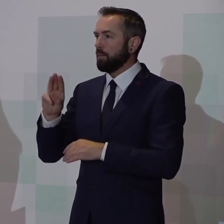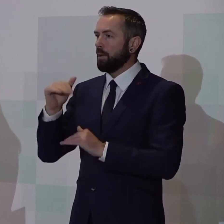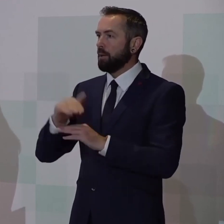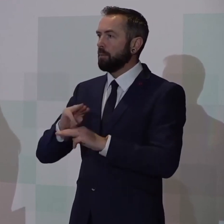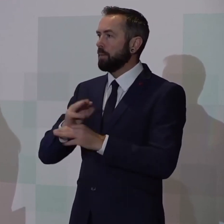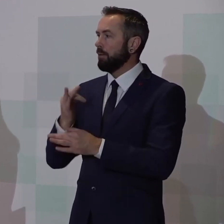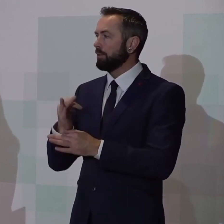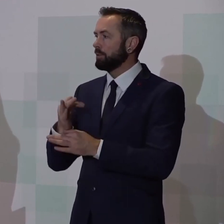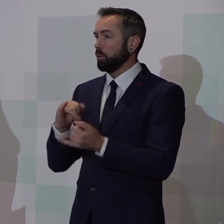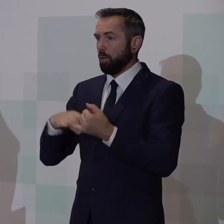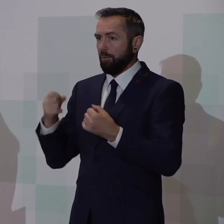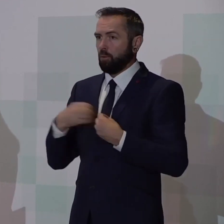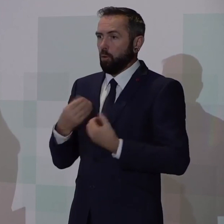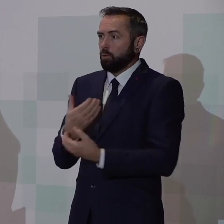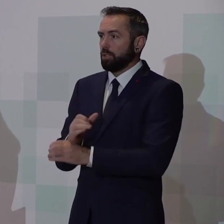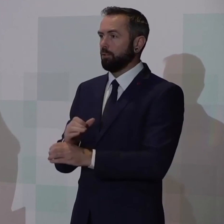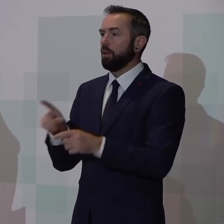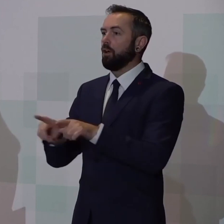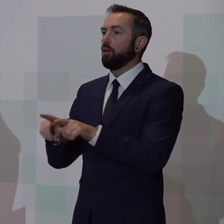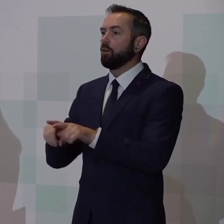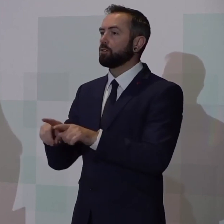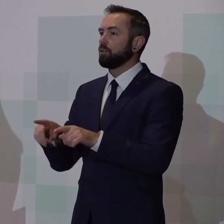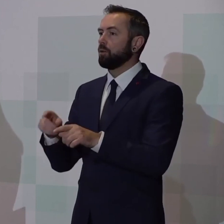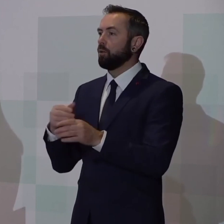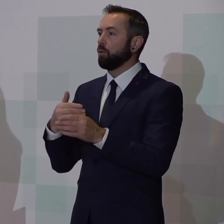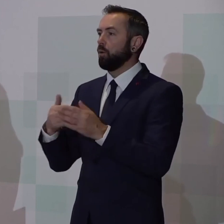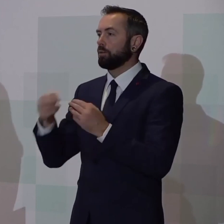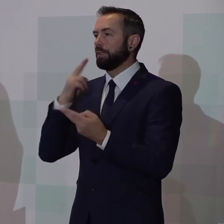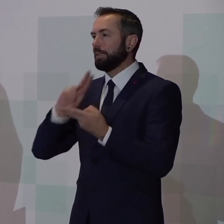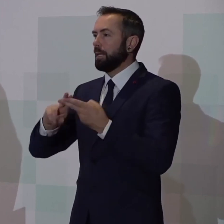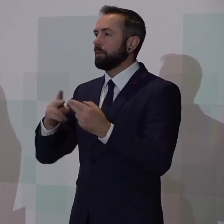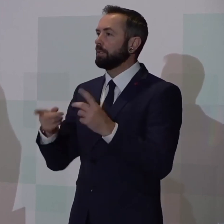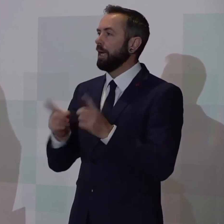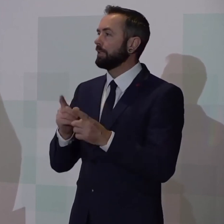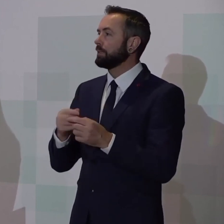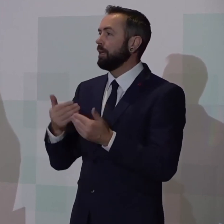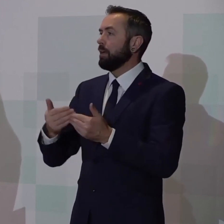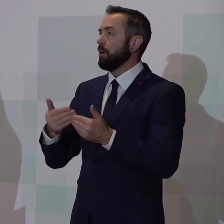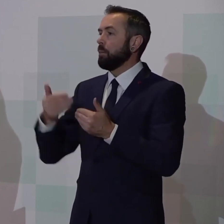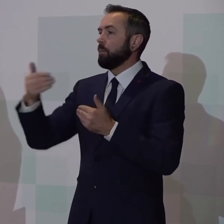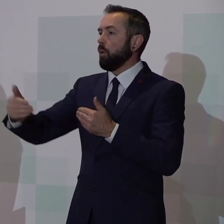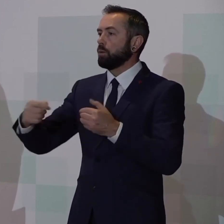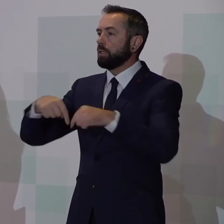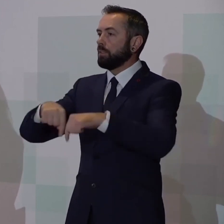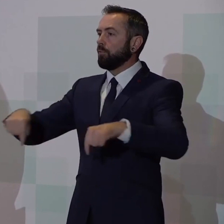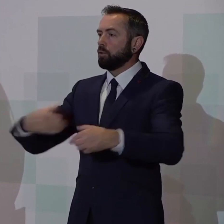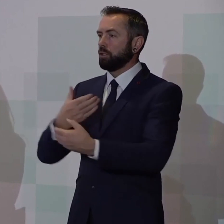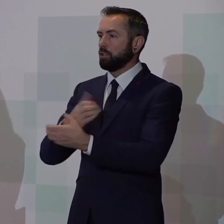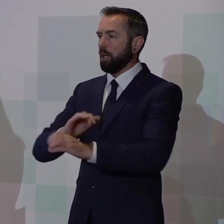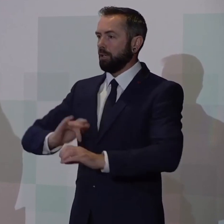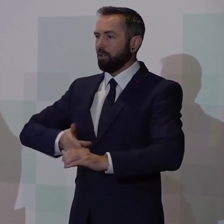children of their own, and also, I suppose, that what's called post-divorce childhood has been coined